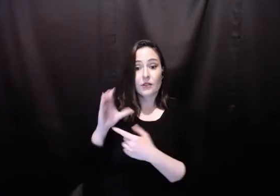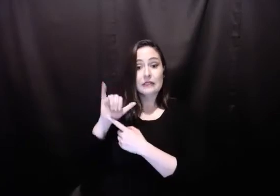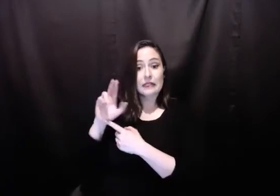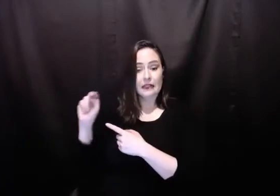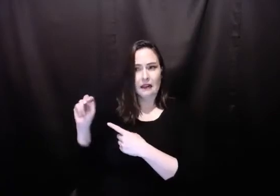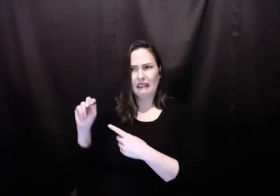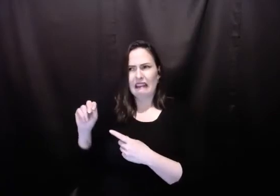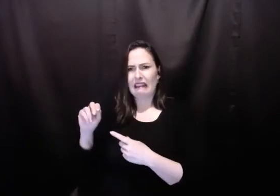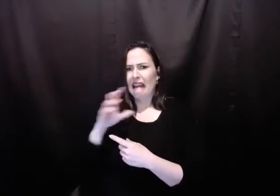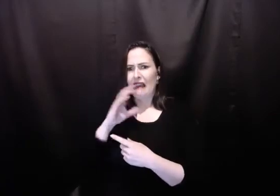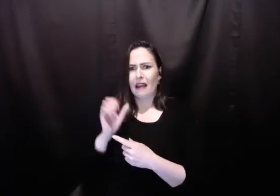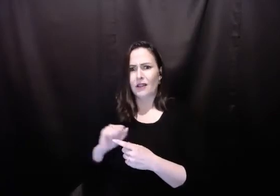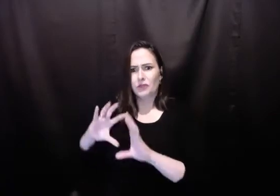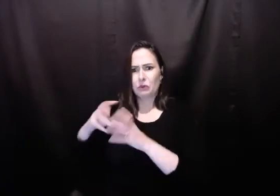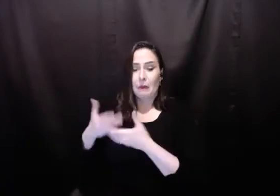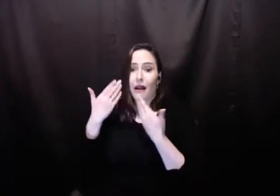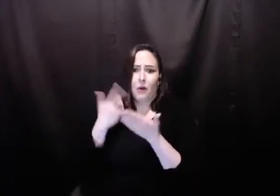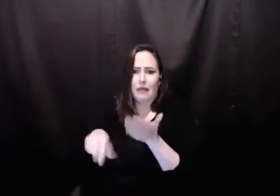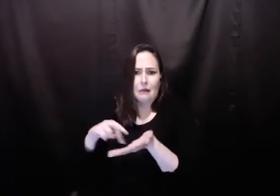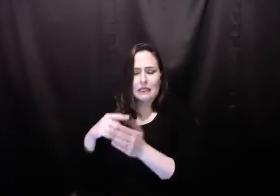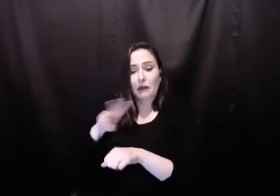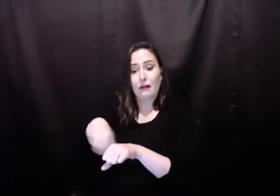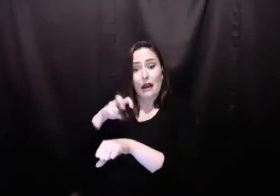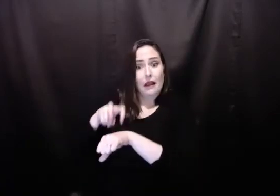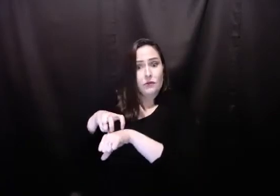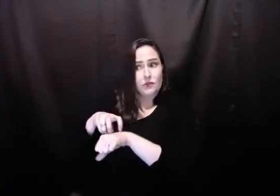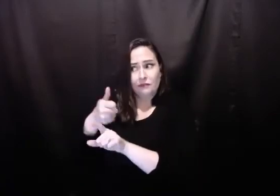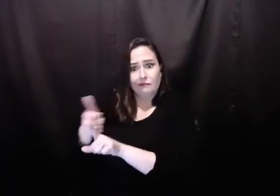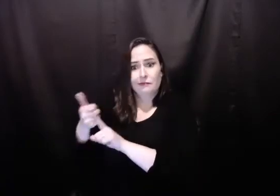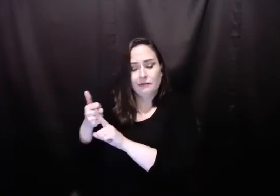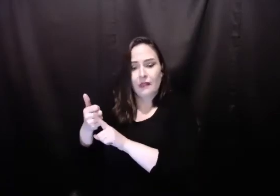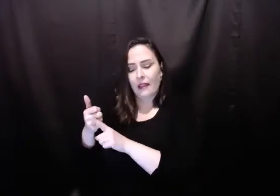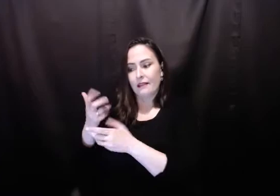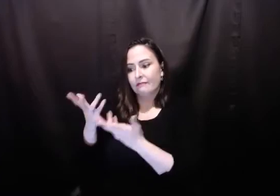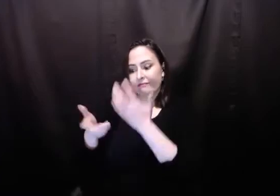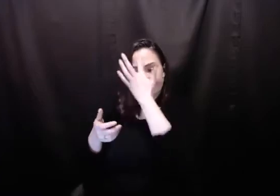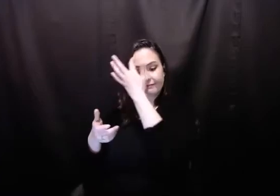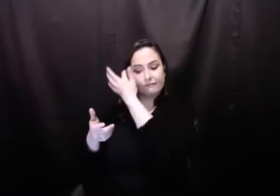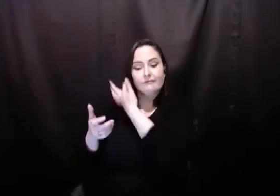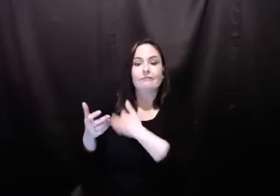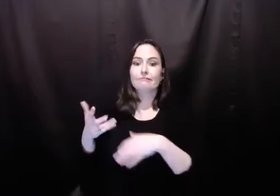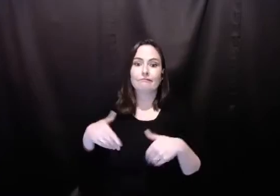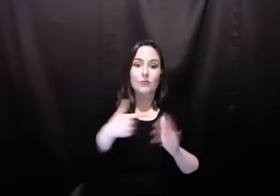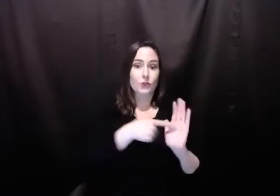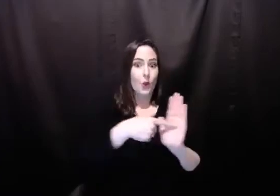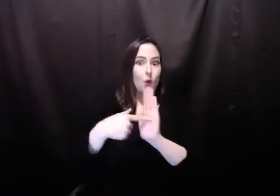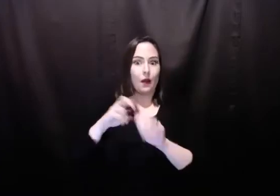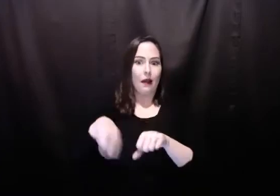qualities and principles, and they steal the statue of St. Patrick's. They steal it probably every March